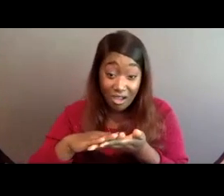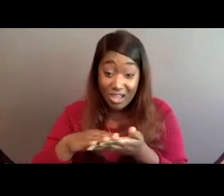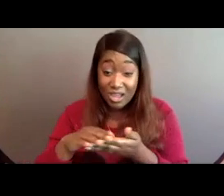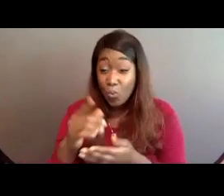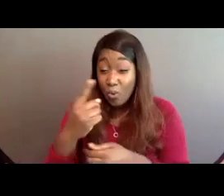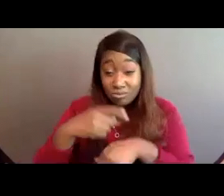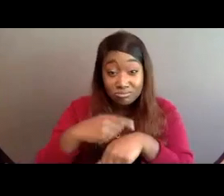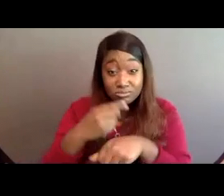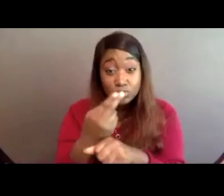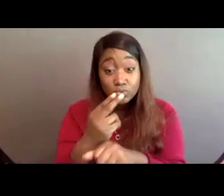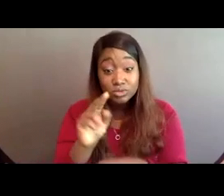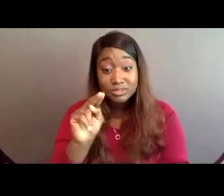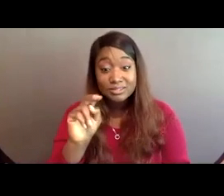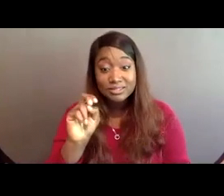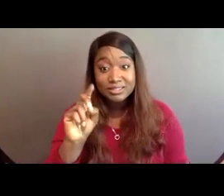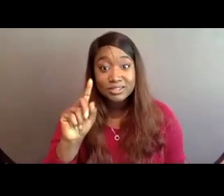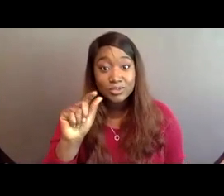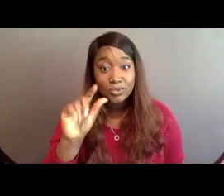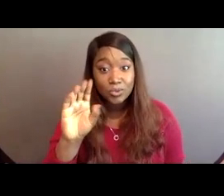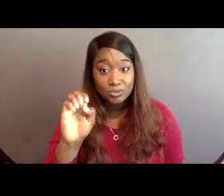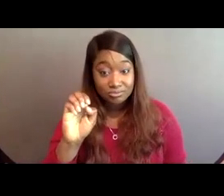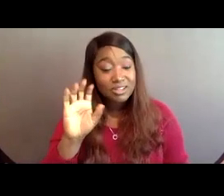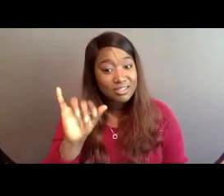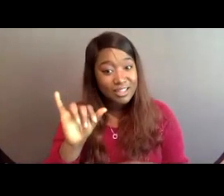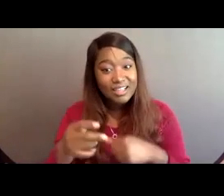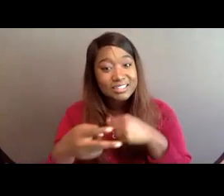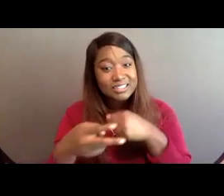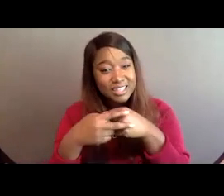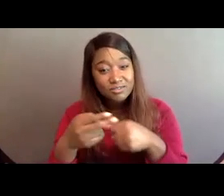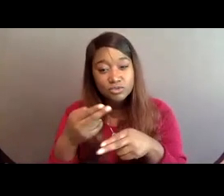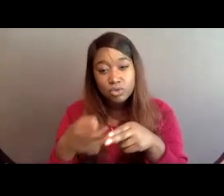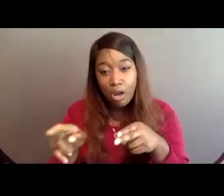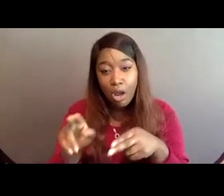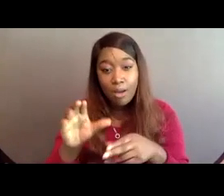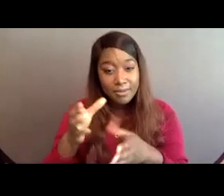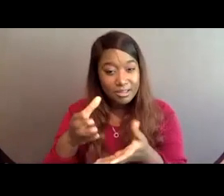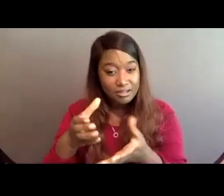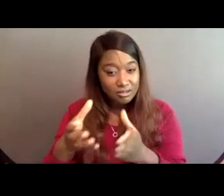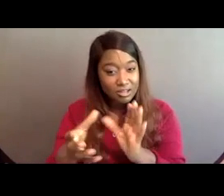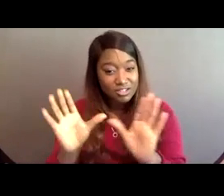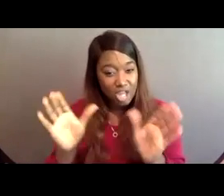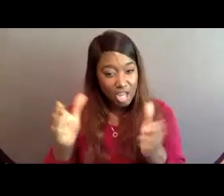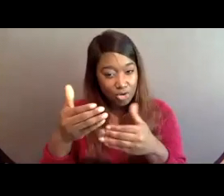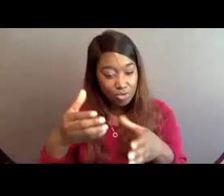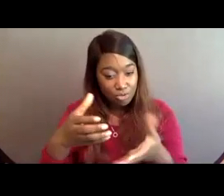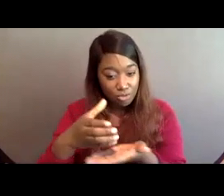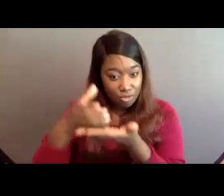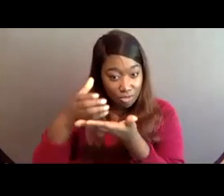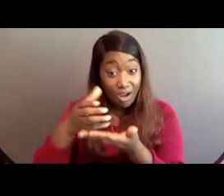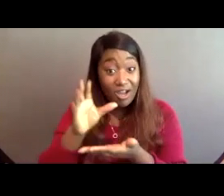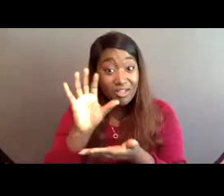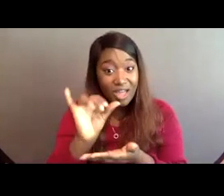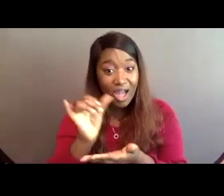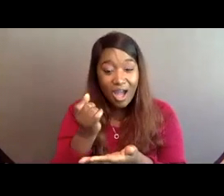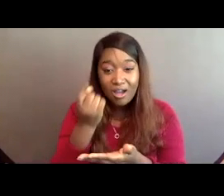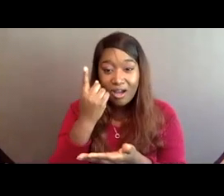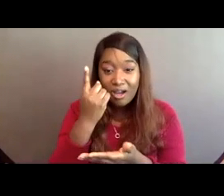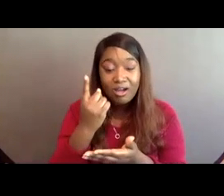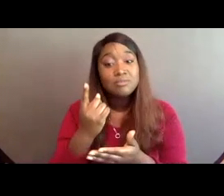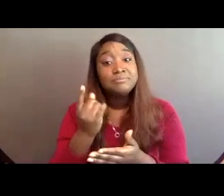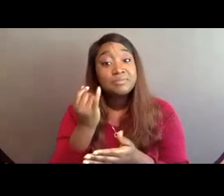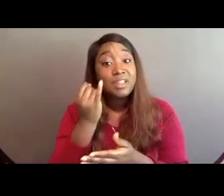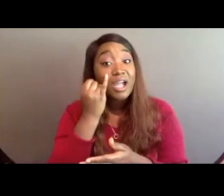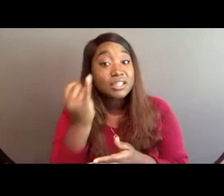in medically safe sharp containers. The idea is that we are basically provoking a response